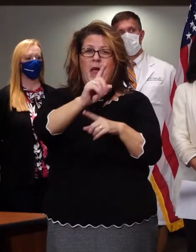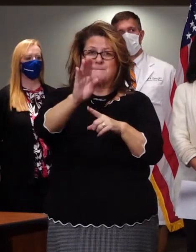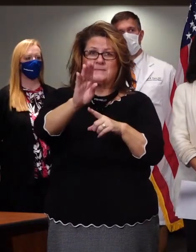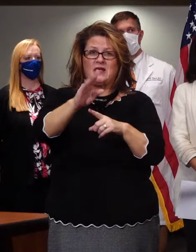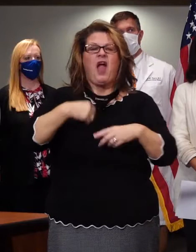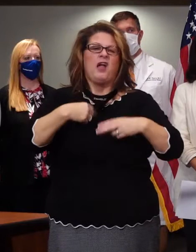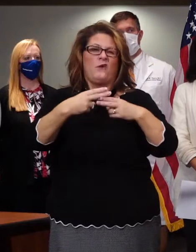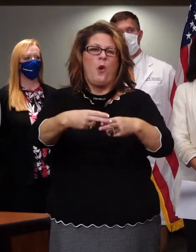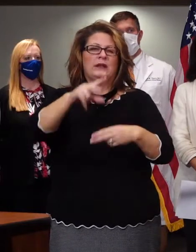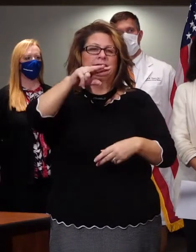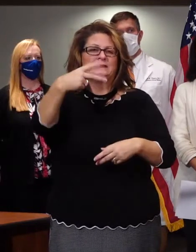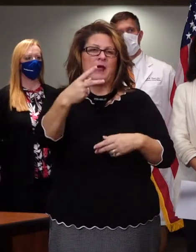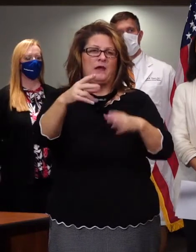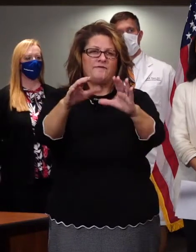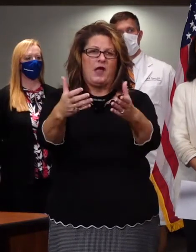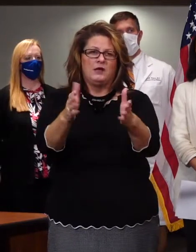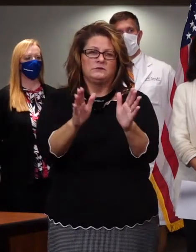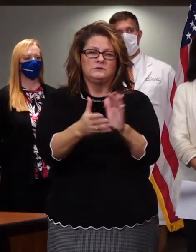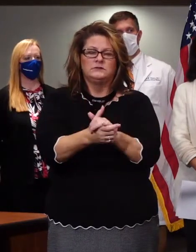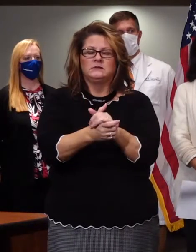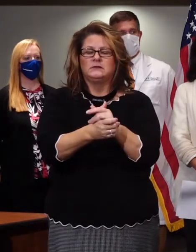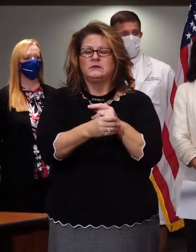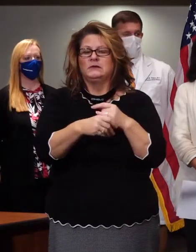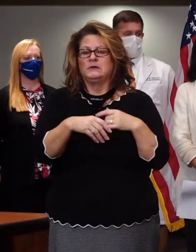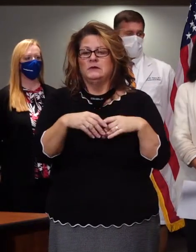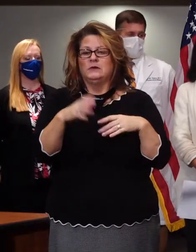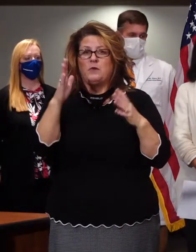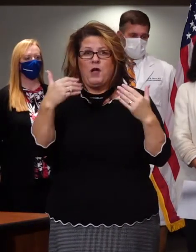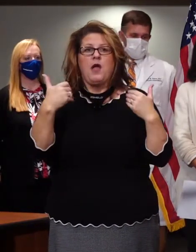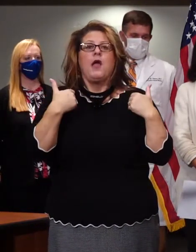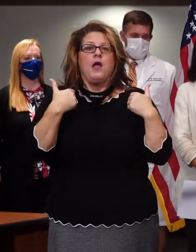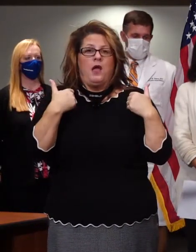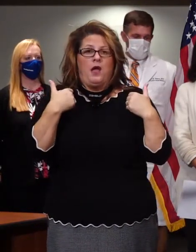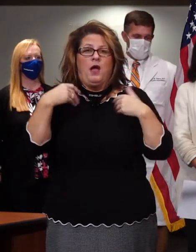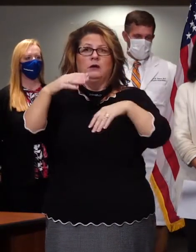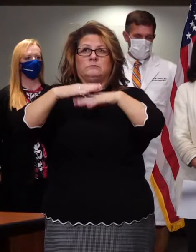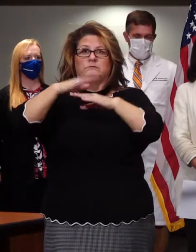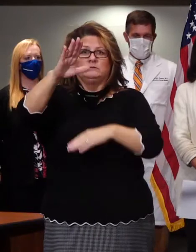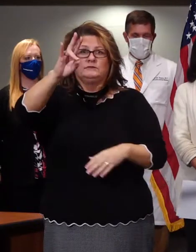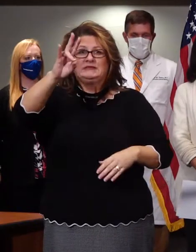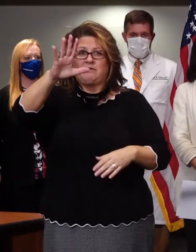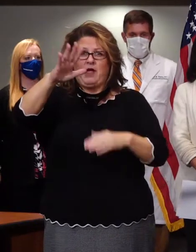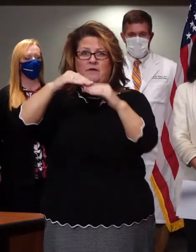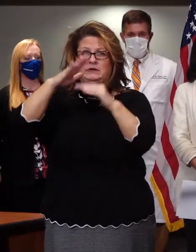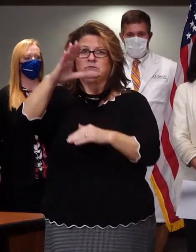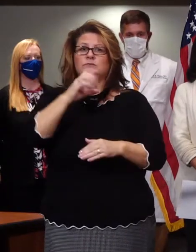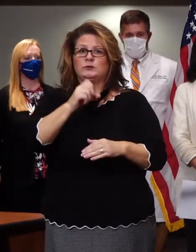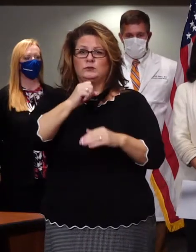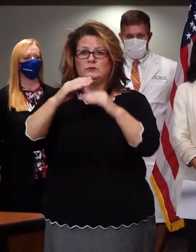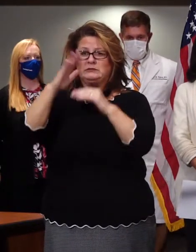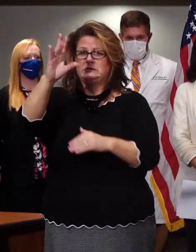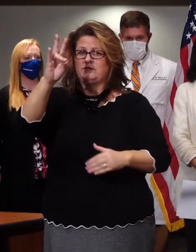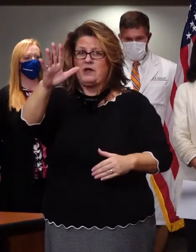it the second step, a second group. This continues to include people aged 75 or older